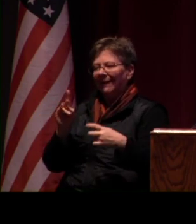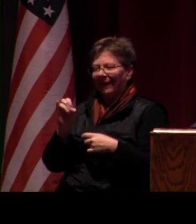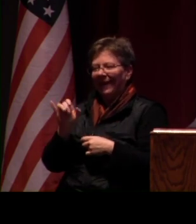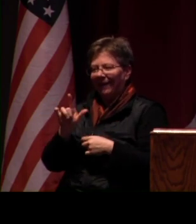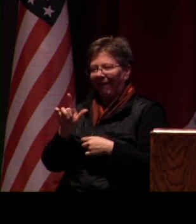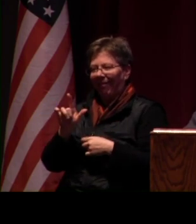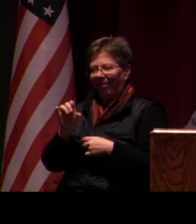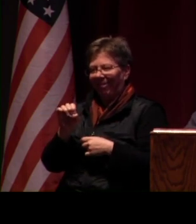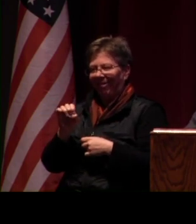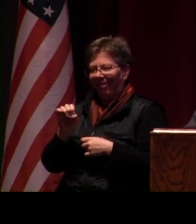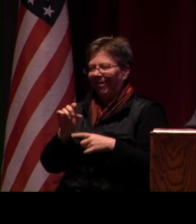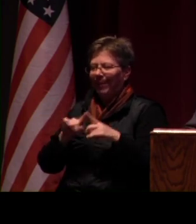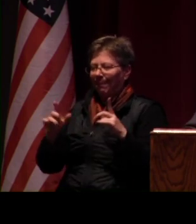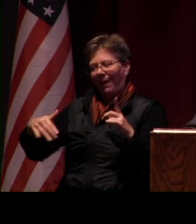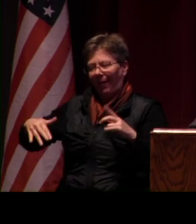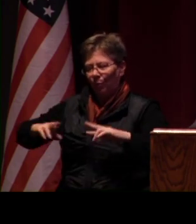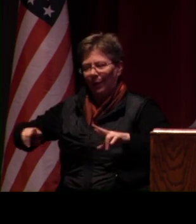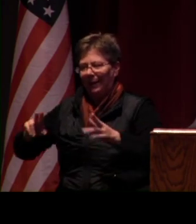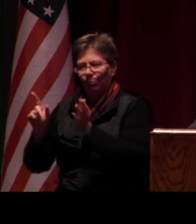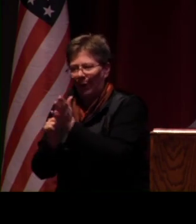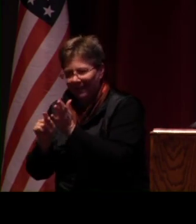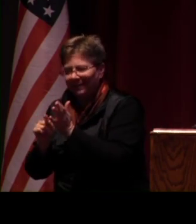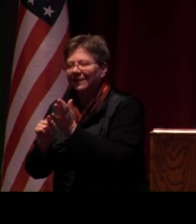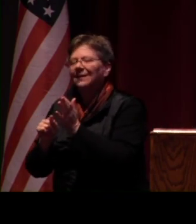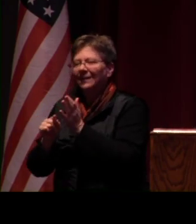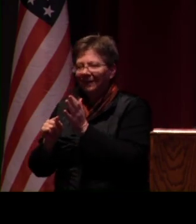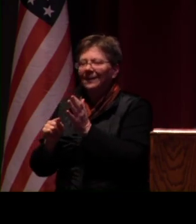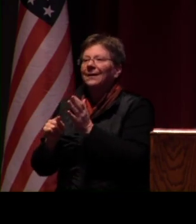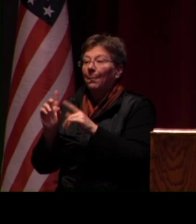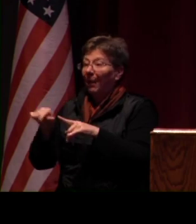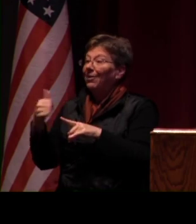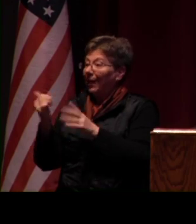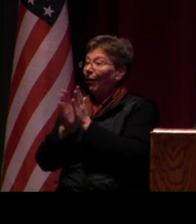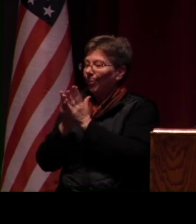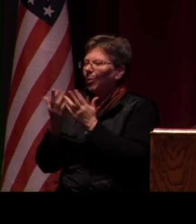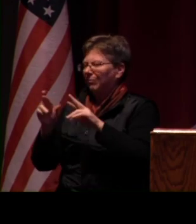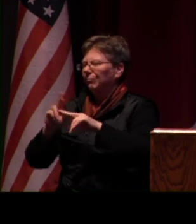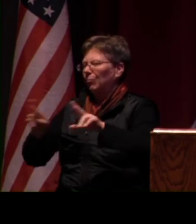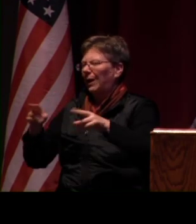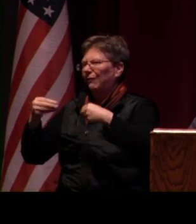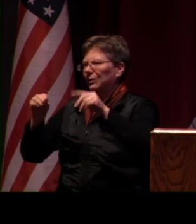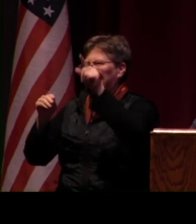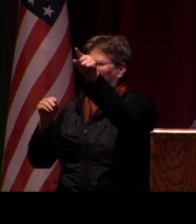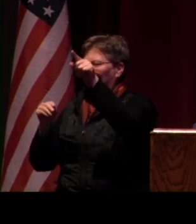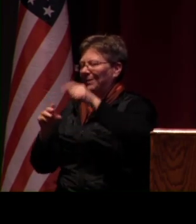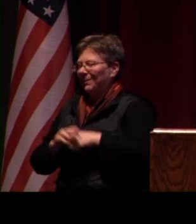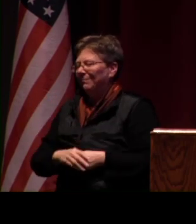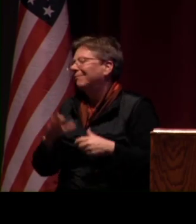so I'm afraid. But I do have, there are copies of my other book available tonight. So again,